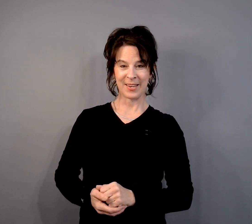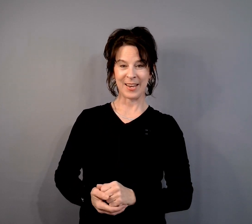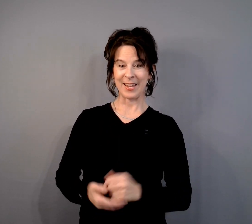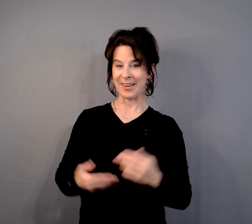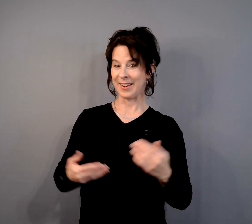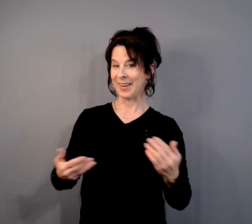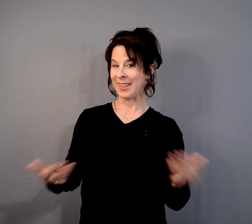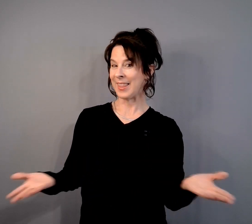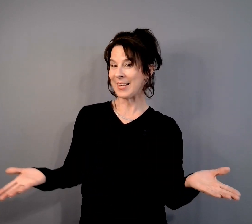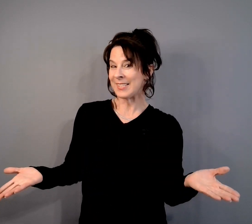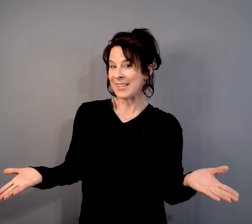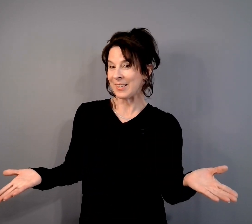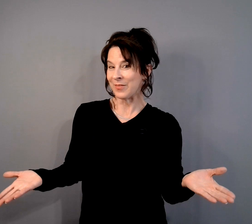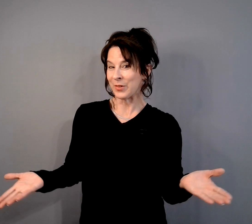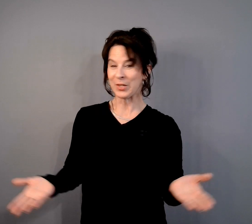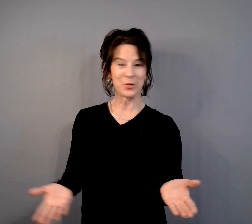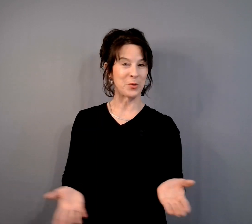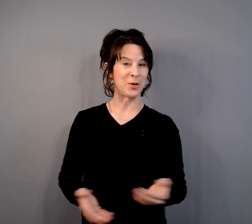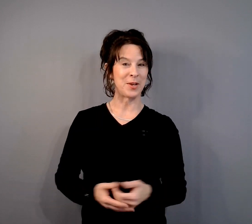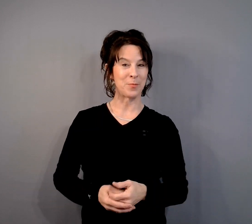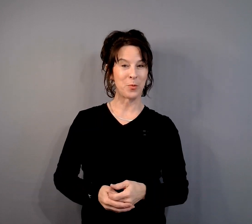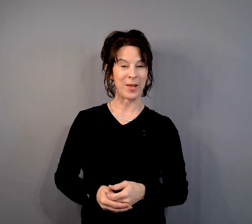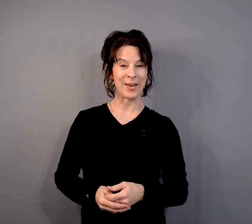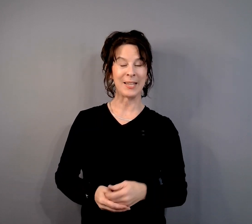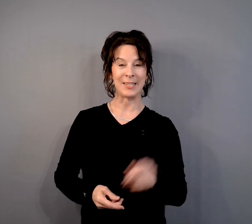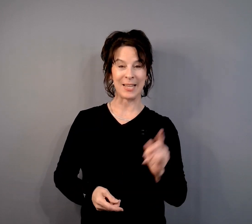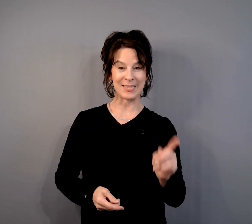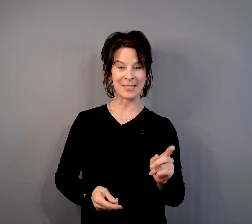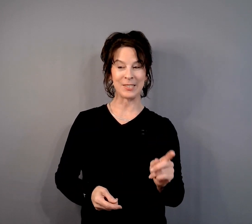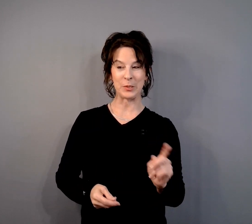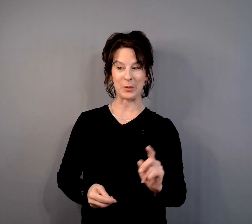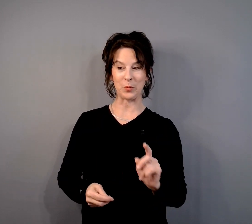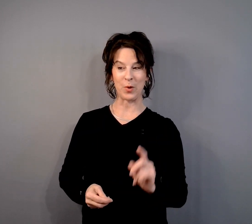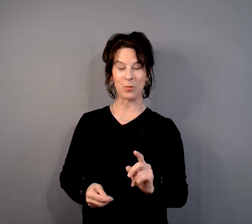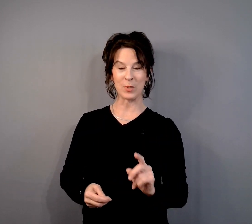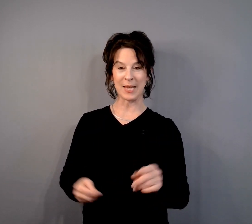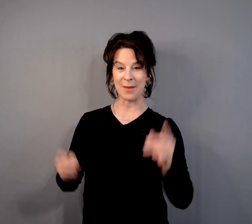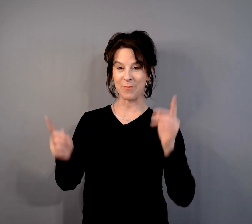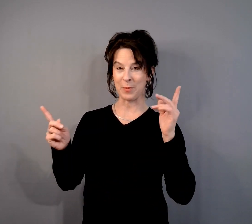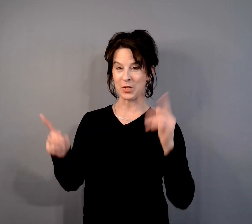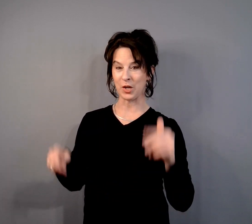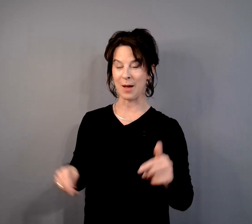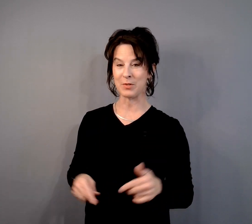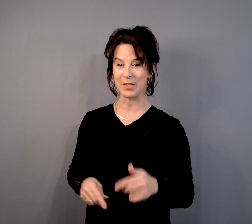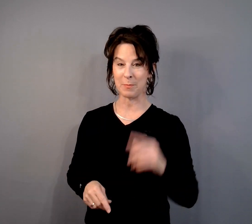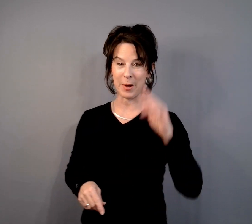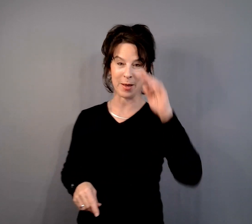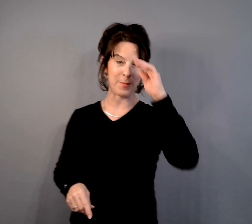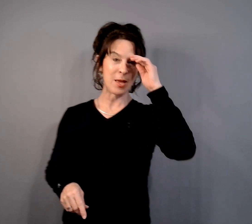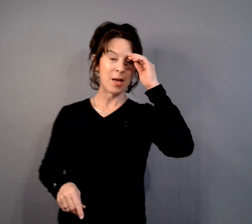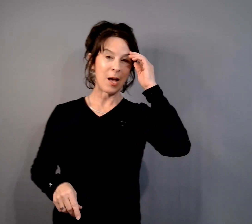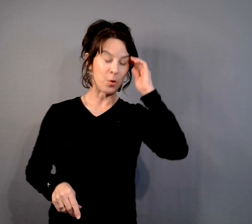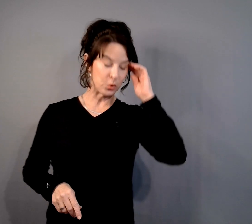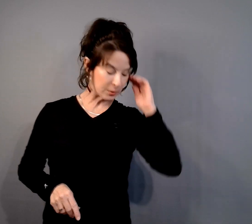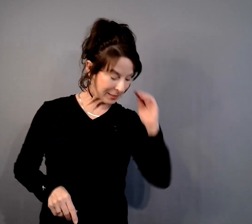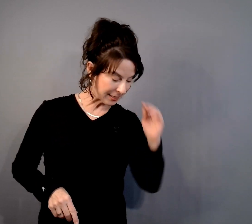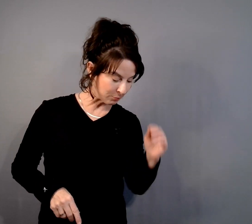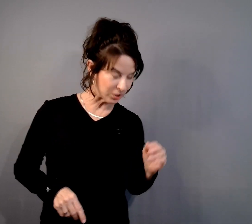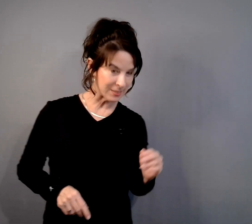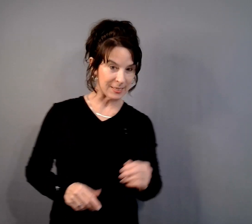And that's it for tutorial number 1. Let's do it one more time from the top to the bottom. I'll speed up just a